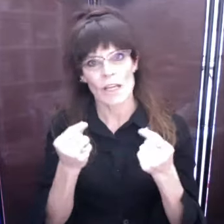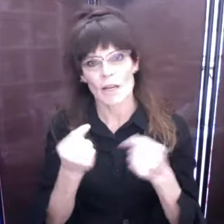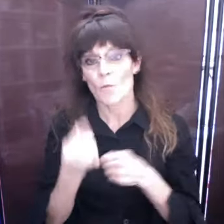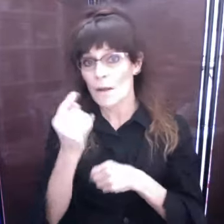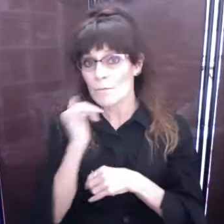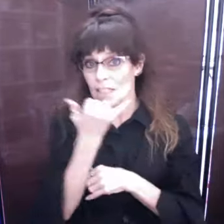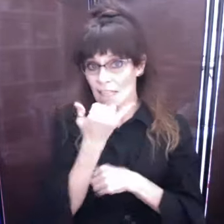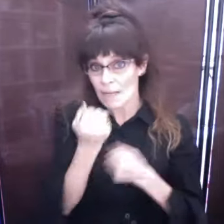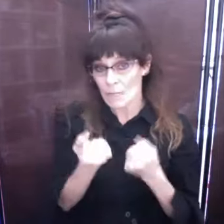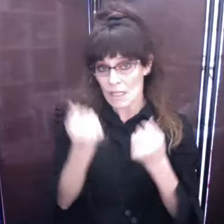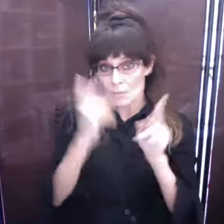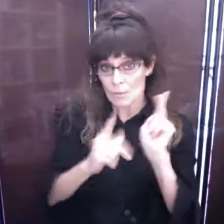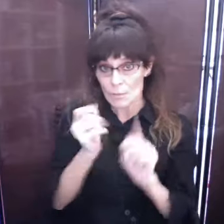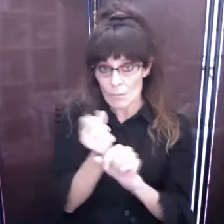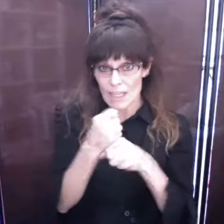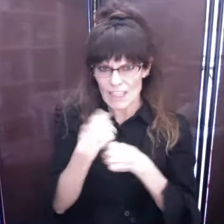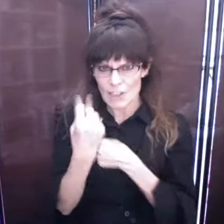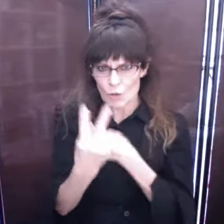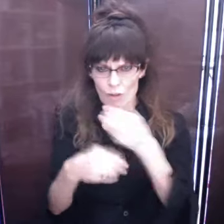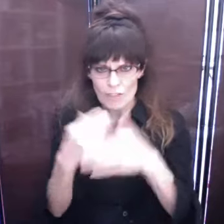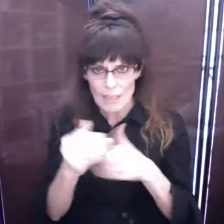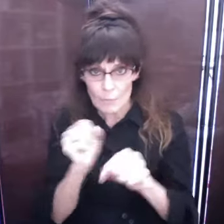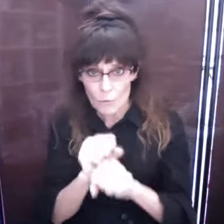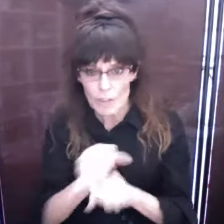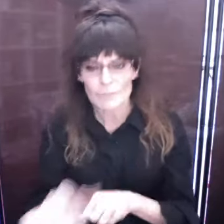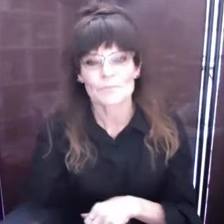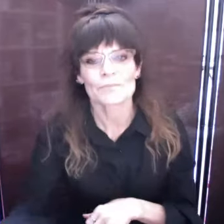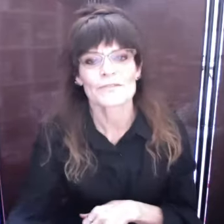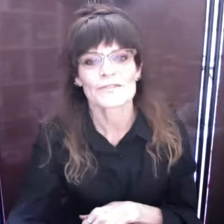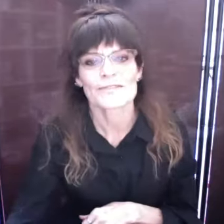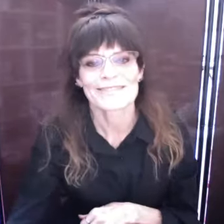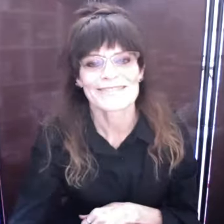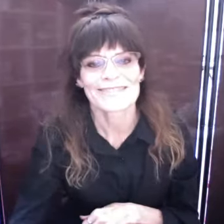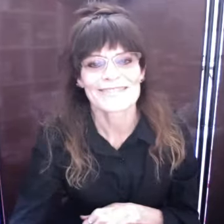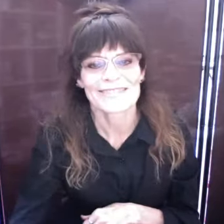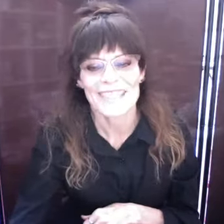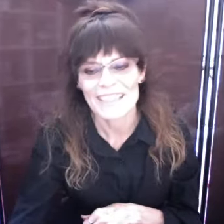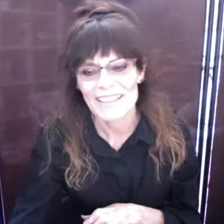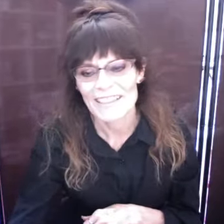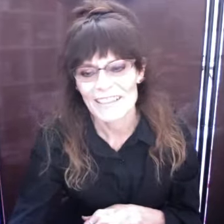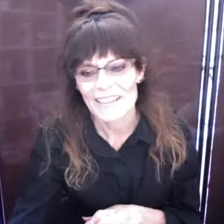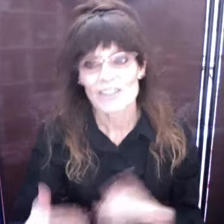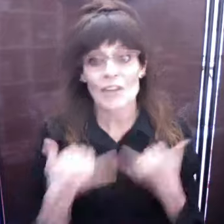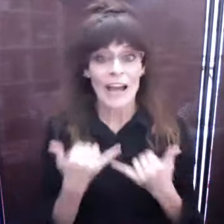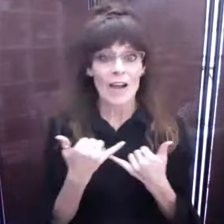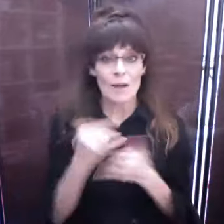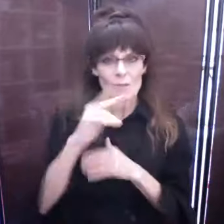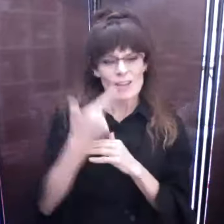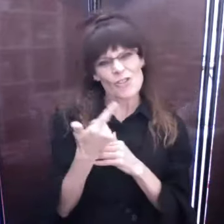people make in the 12 steps is they're like, I'm on my 3rd step and I think I missed something. So I'm going to go back to the 2nd